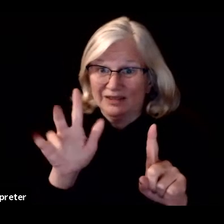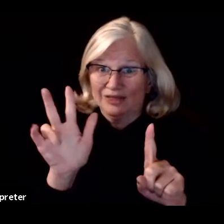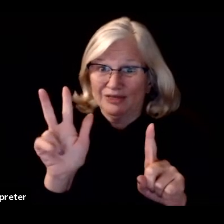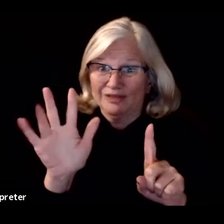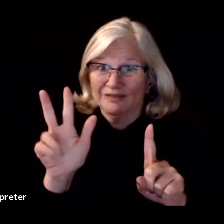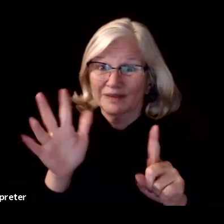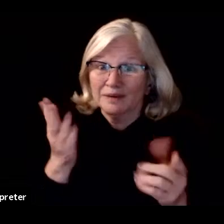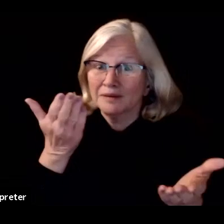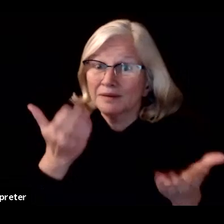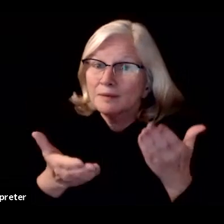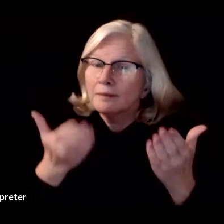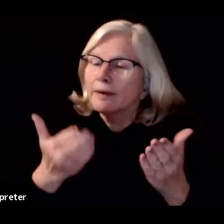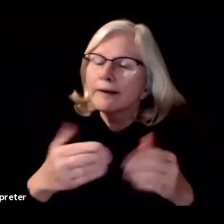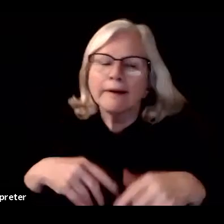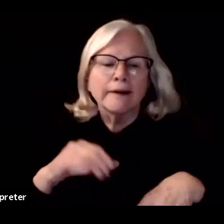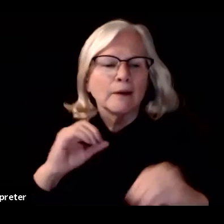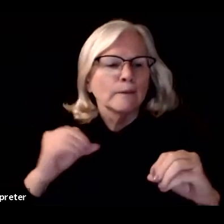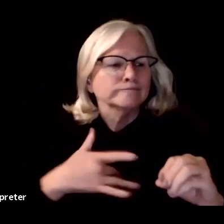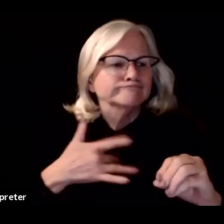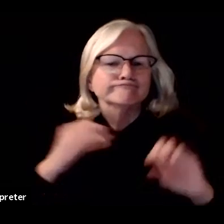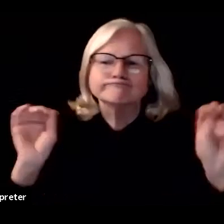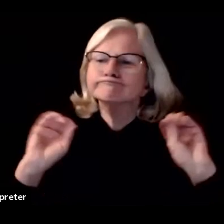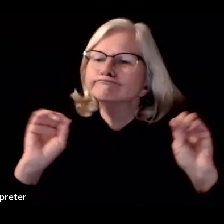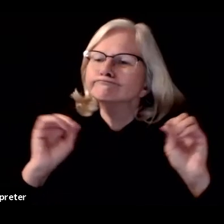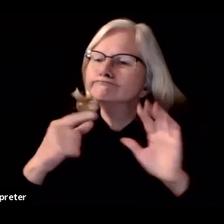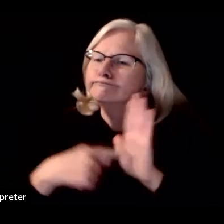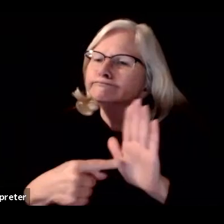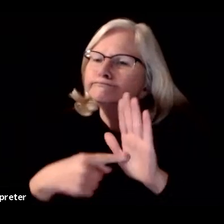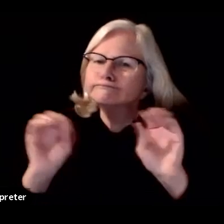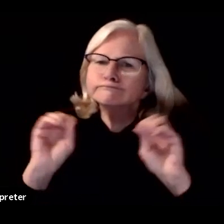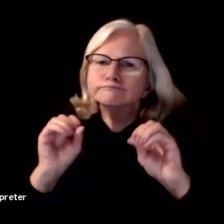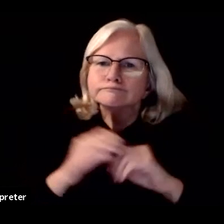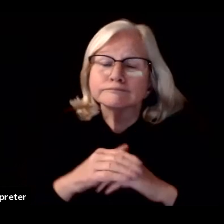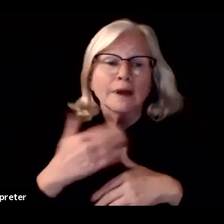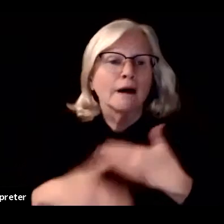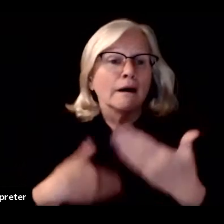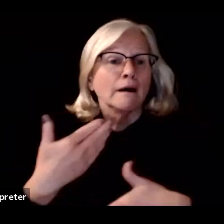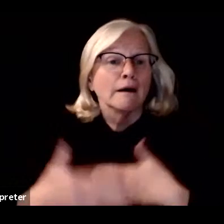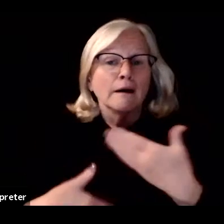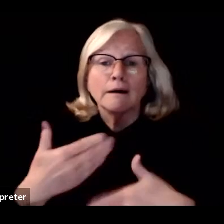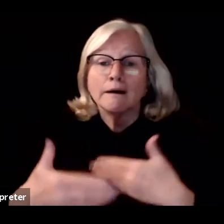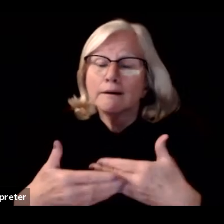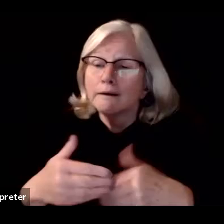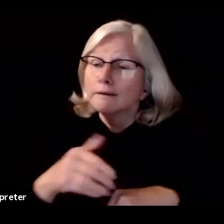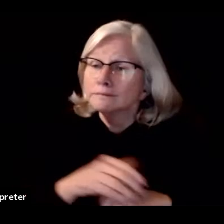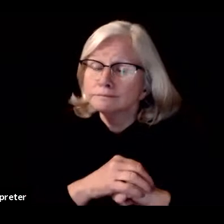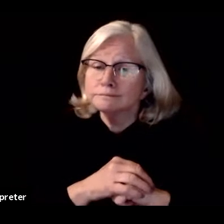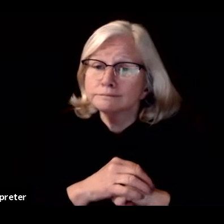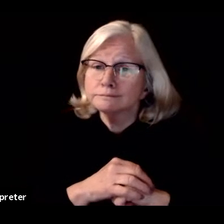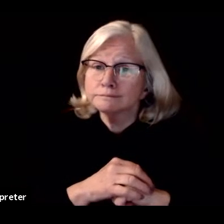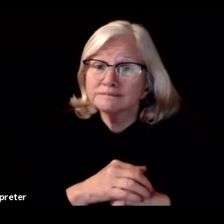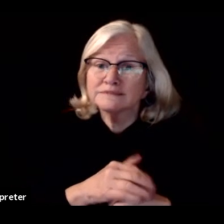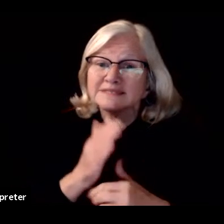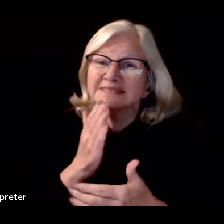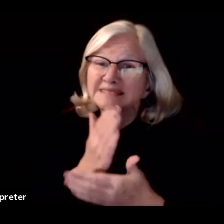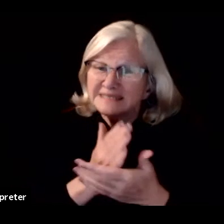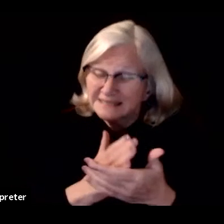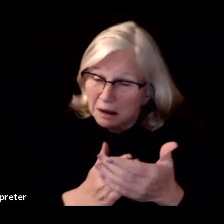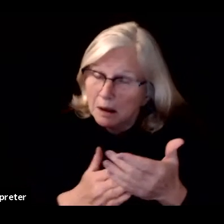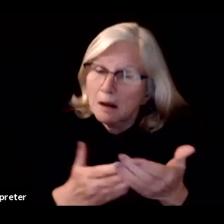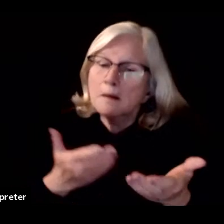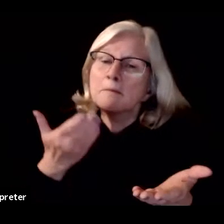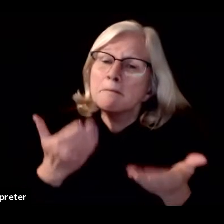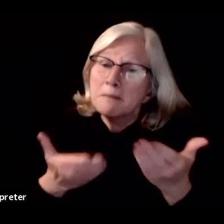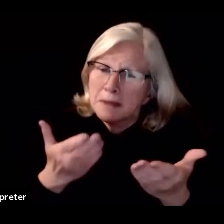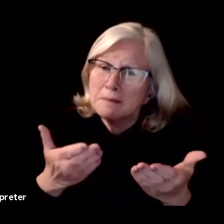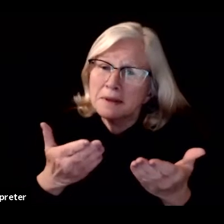may be positive. If they have no symptoms at all, or perhaps some are just understandably perhaps dismissing